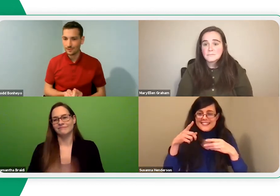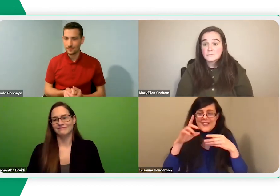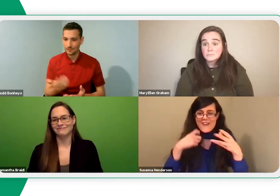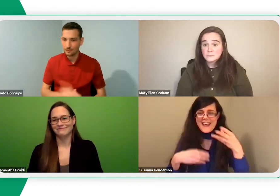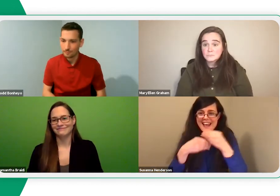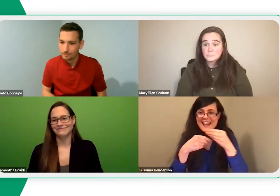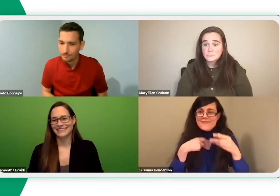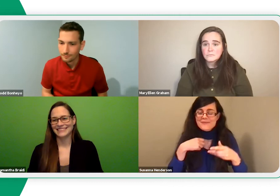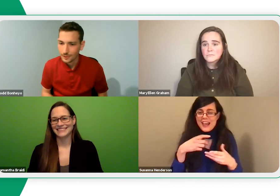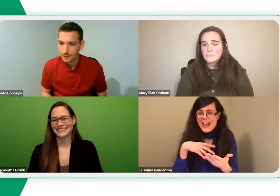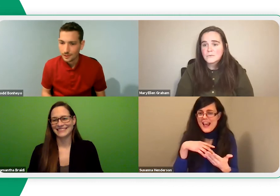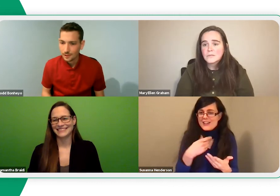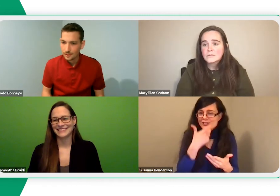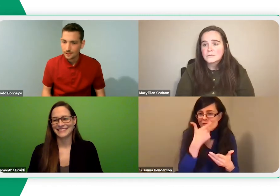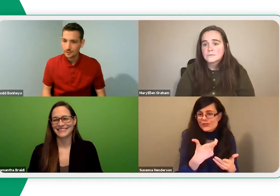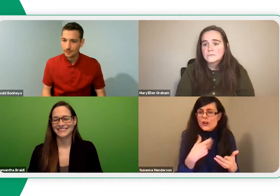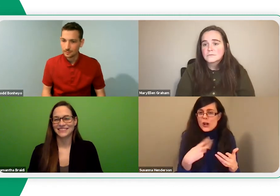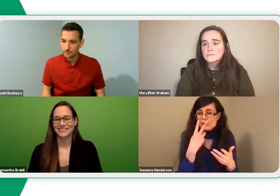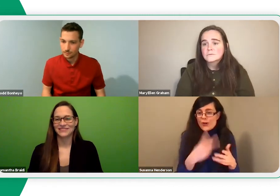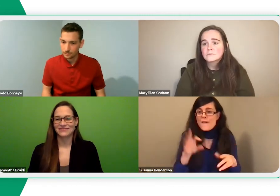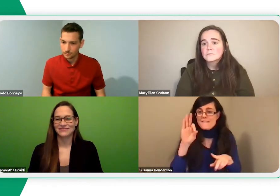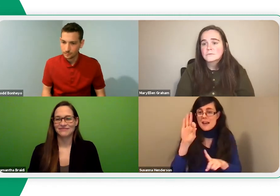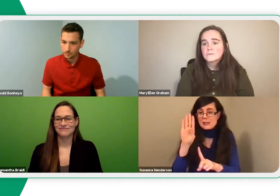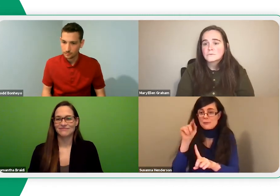them. This is Susanna.